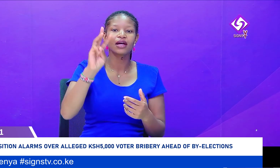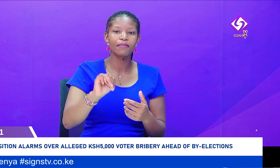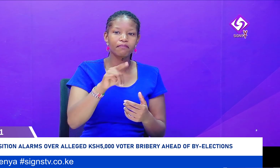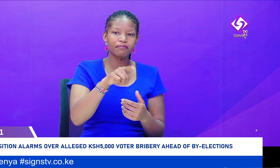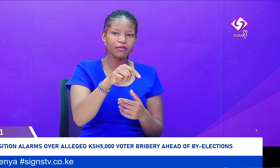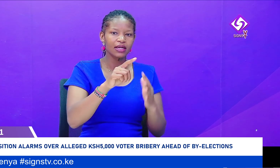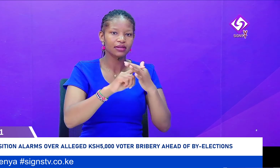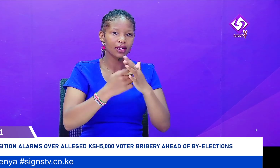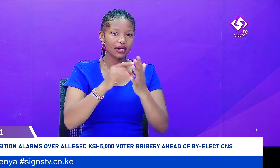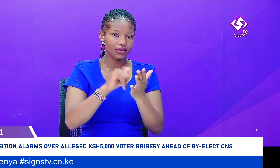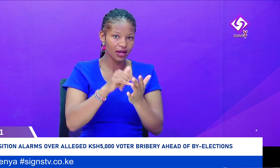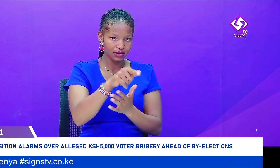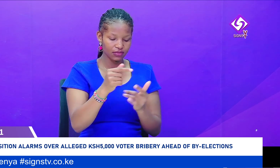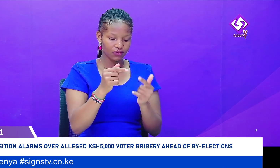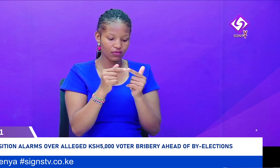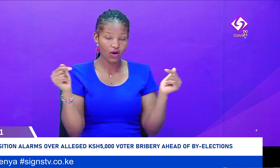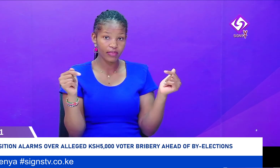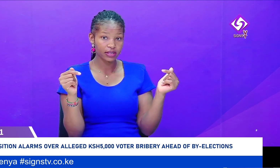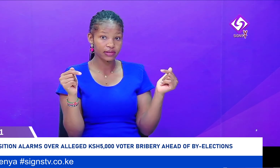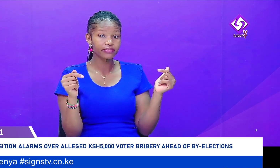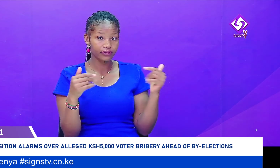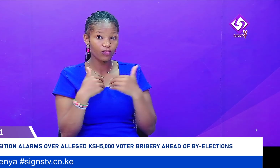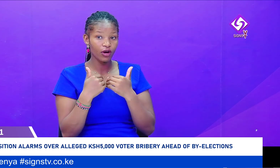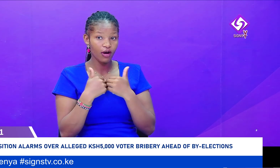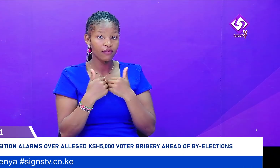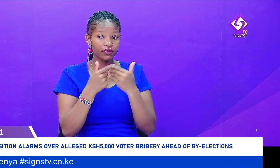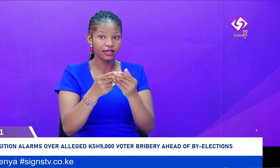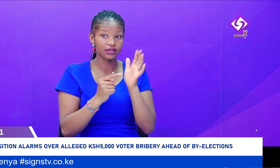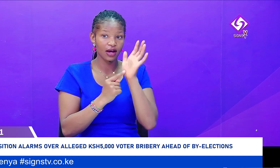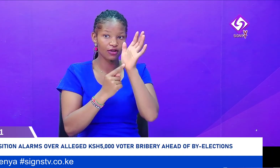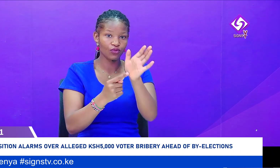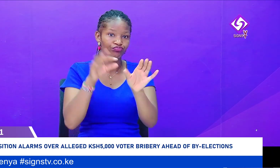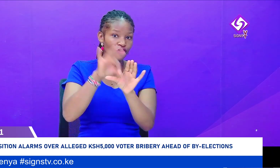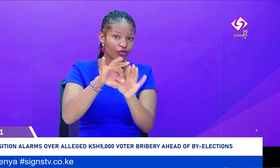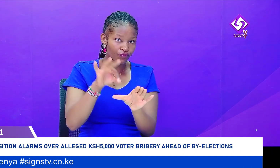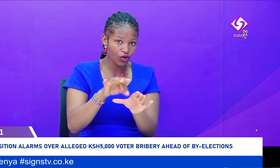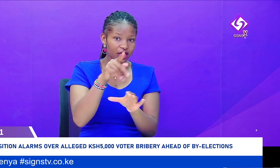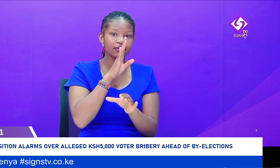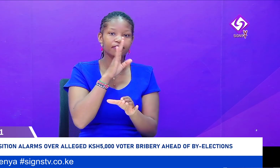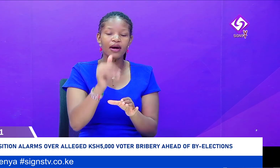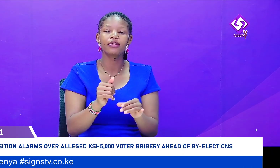that the opposition has intelligence showing voters are being promised up to